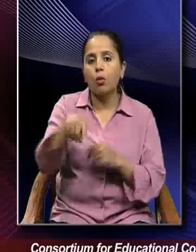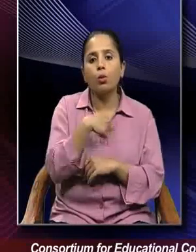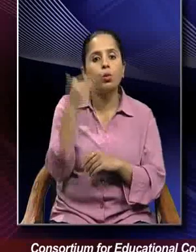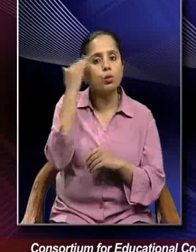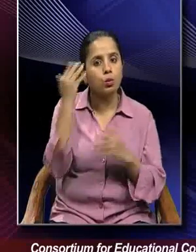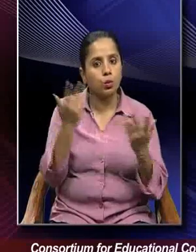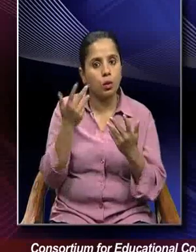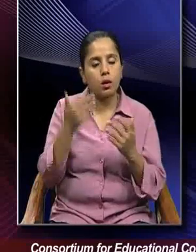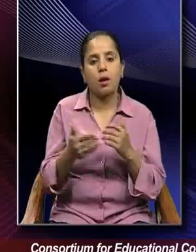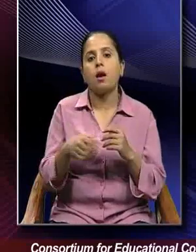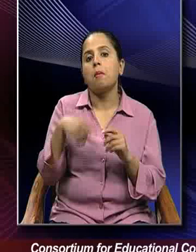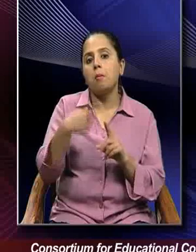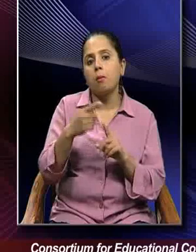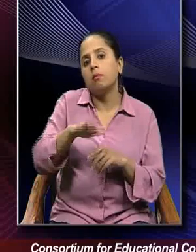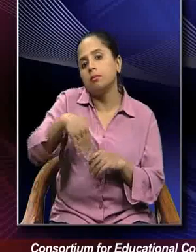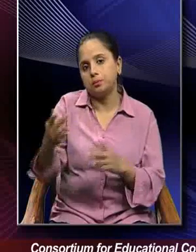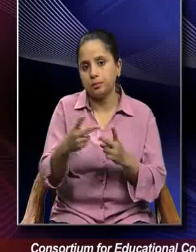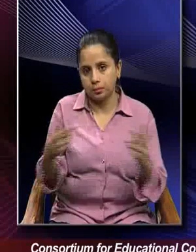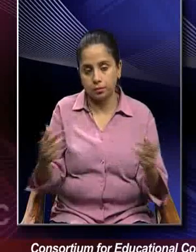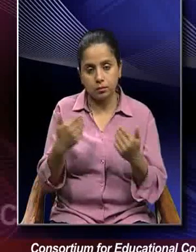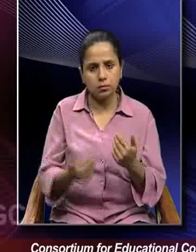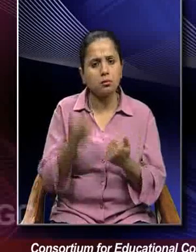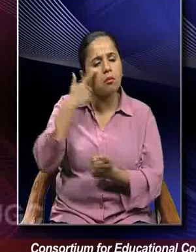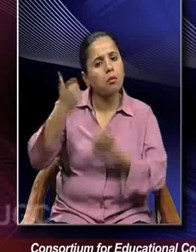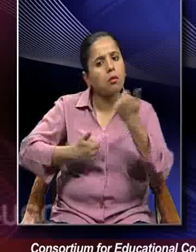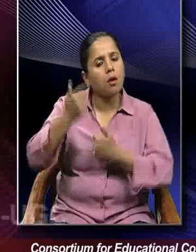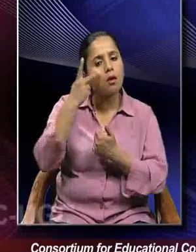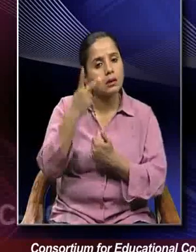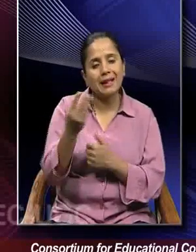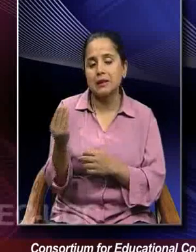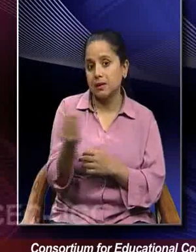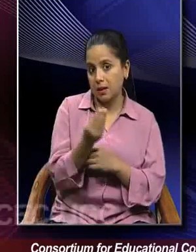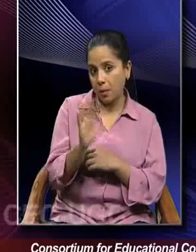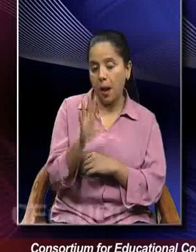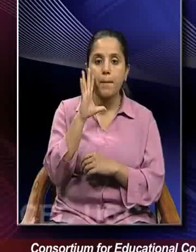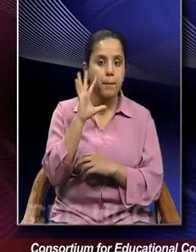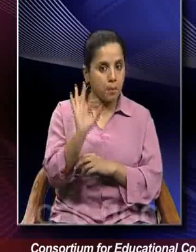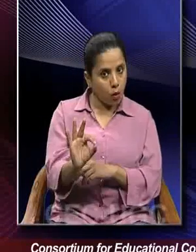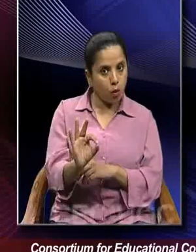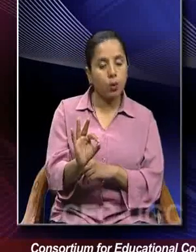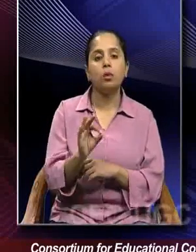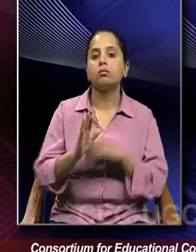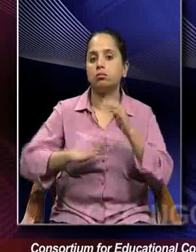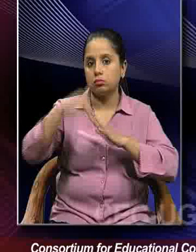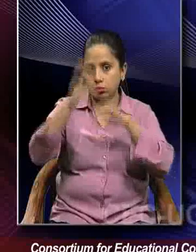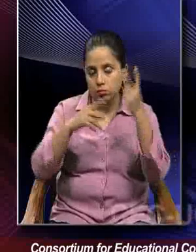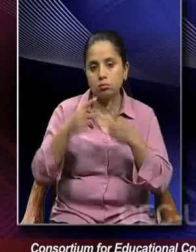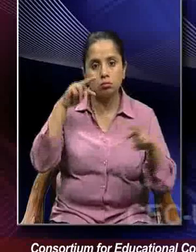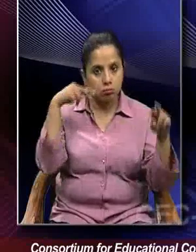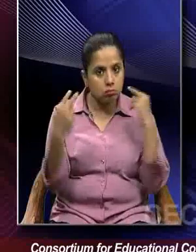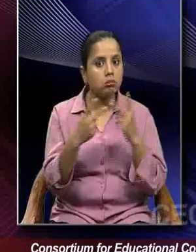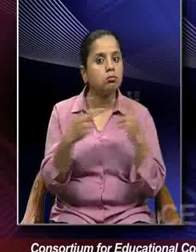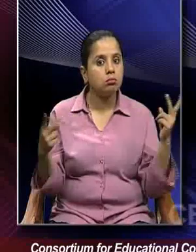as post-positivism. So let us now examine some of the important elements or paradigms